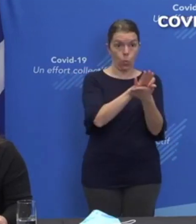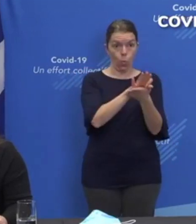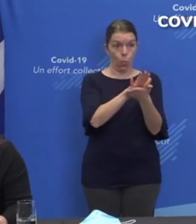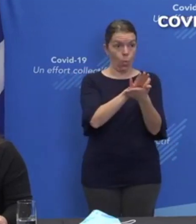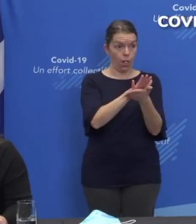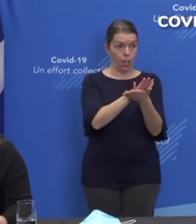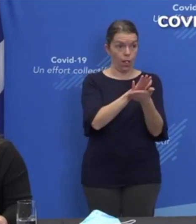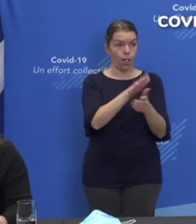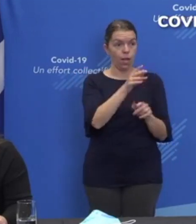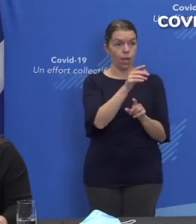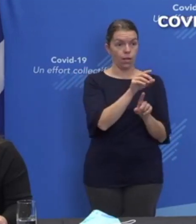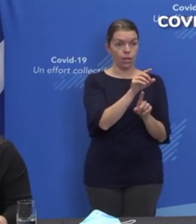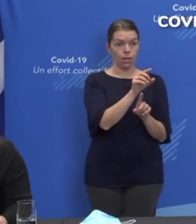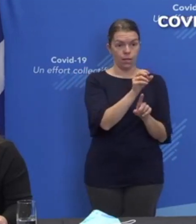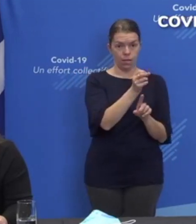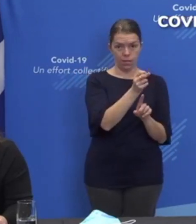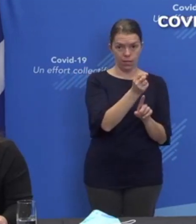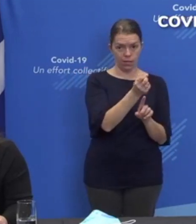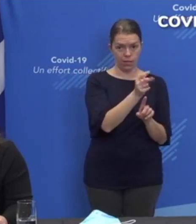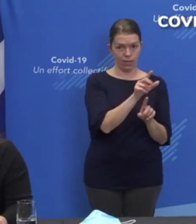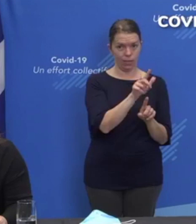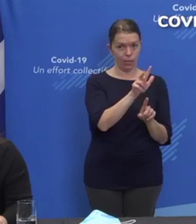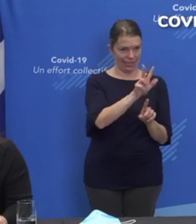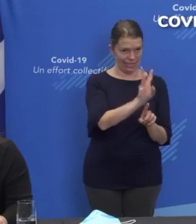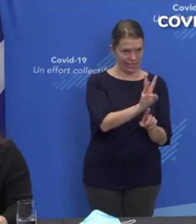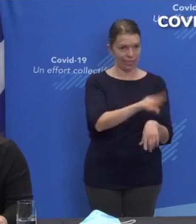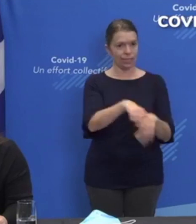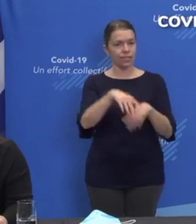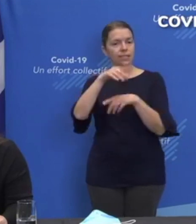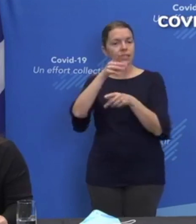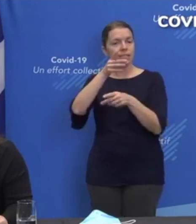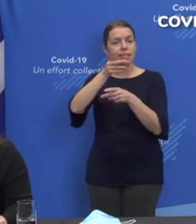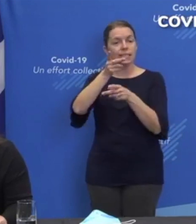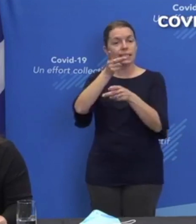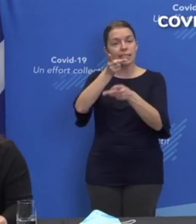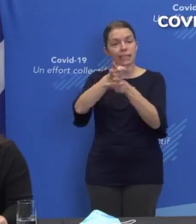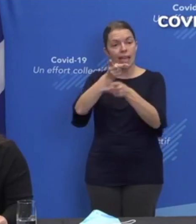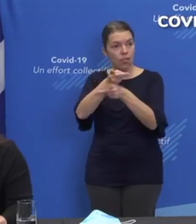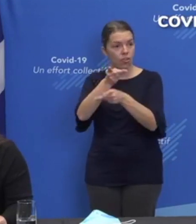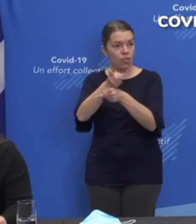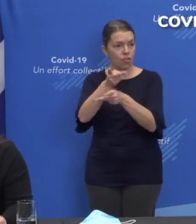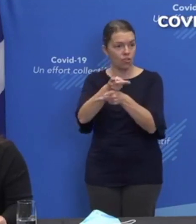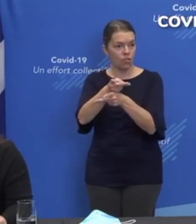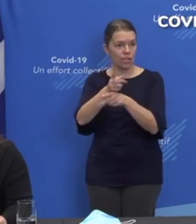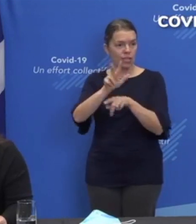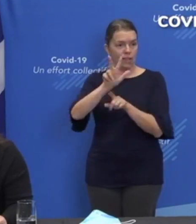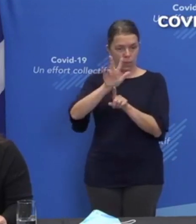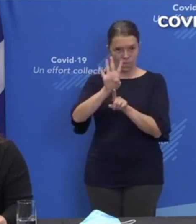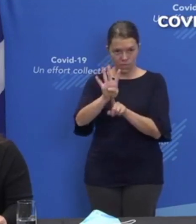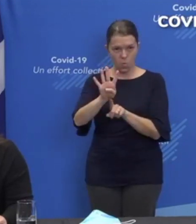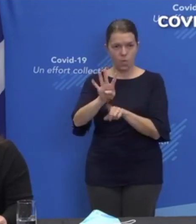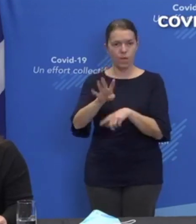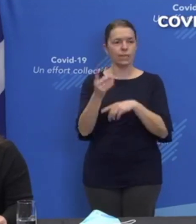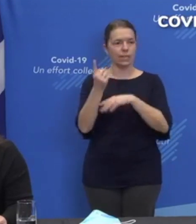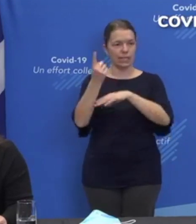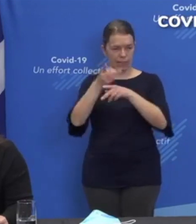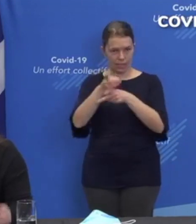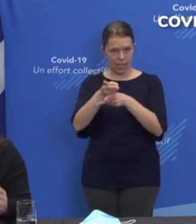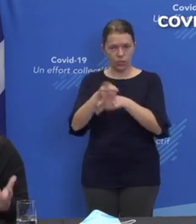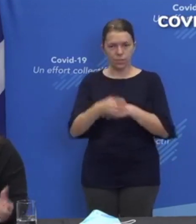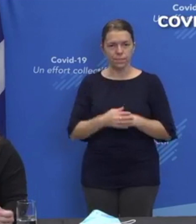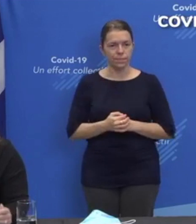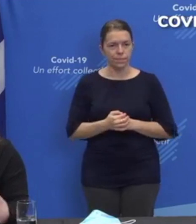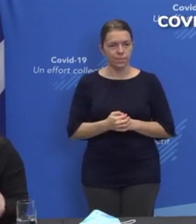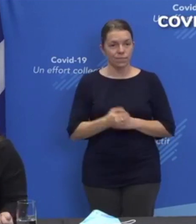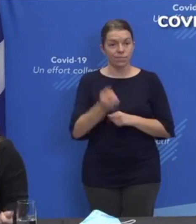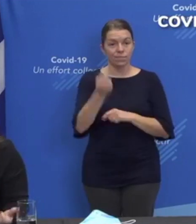53 in workplaces, 34 in healthcare units, and 12 in the community.